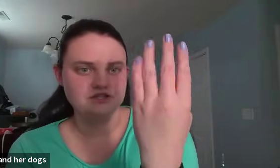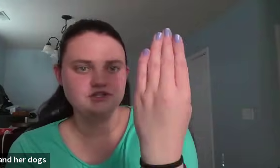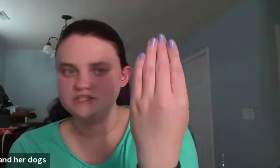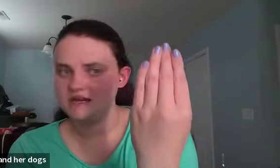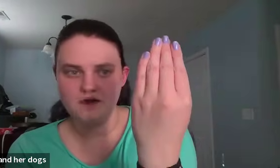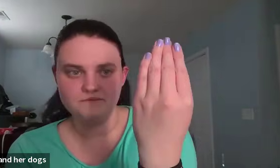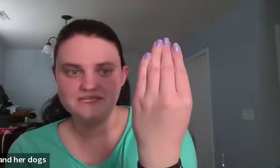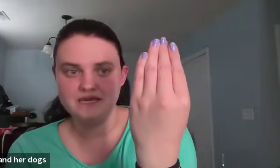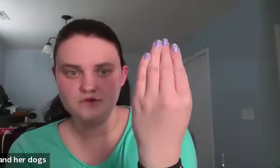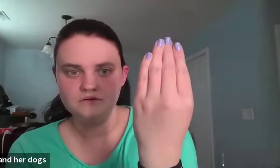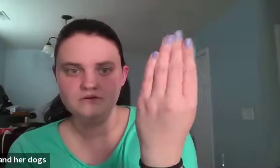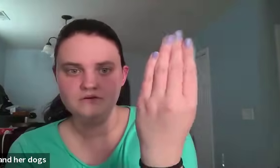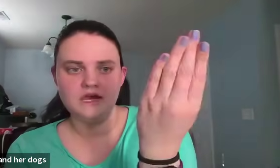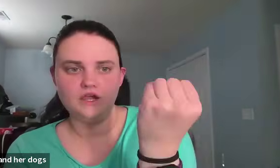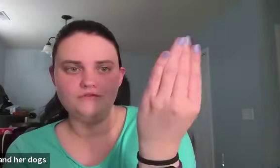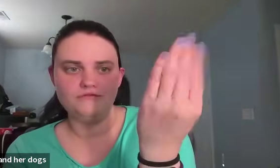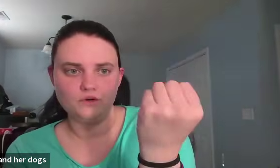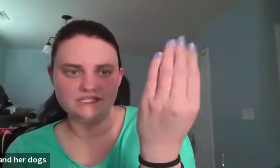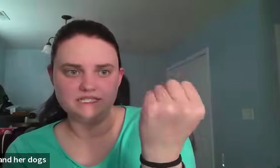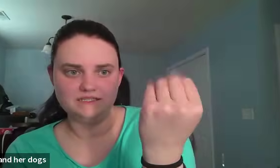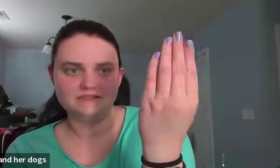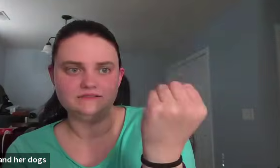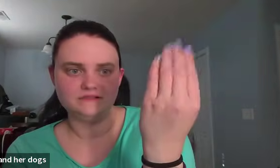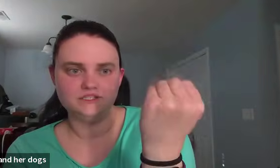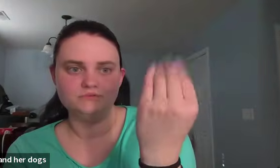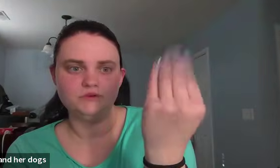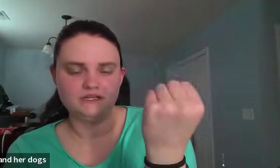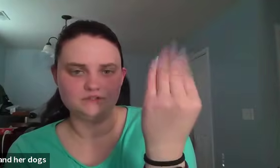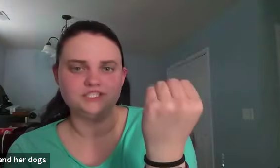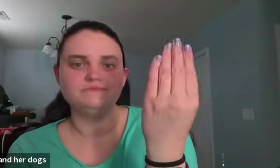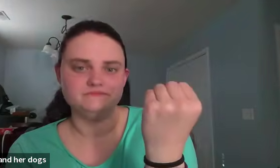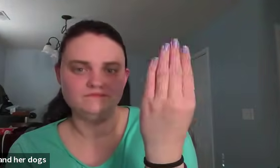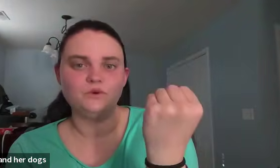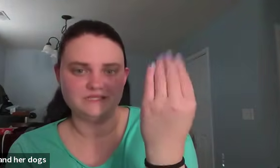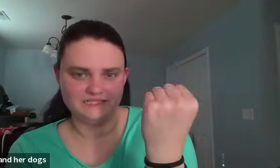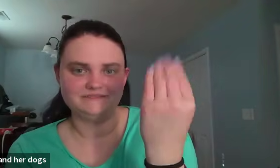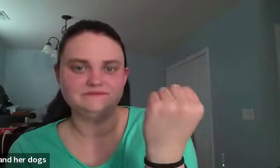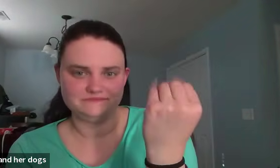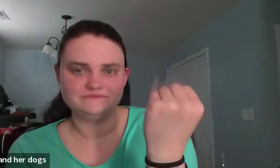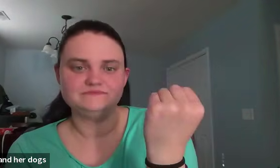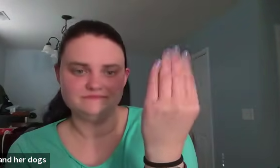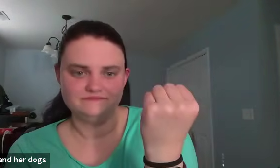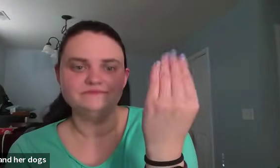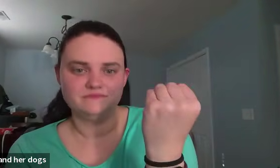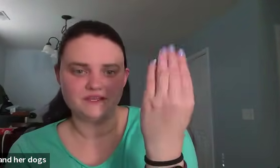fingers. You're just going to have them together and go 14. You just bring it towards you. 14.